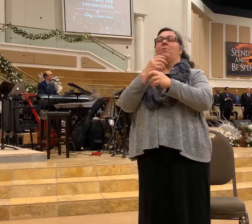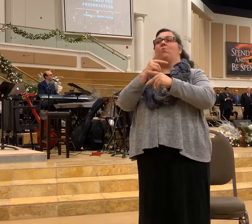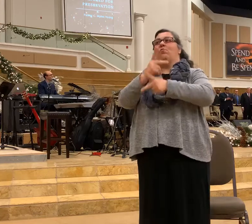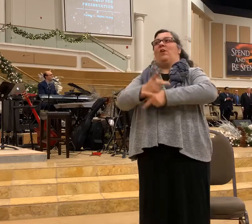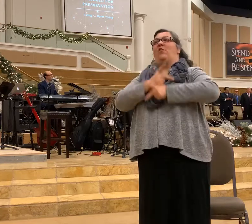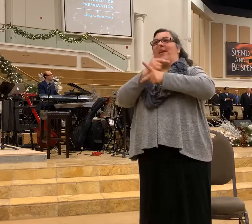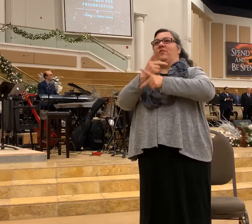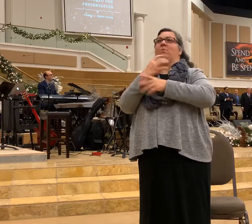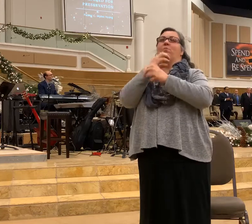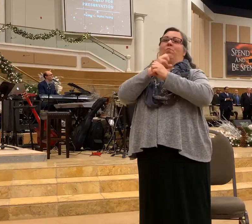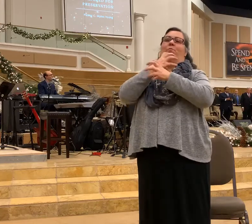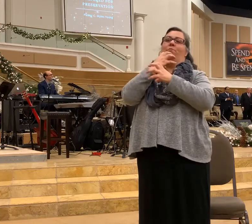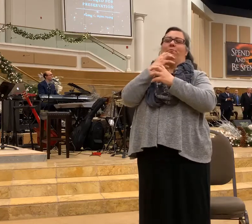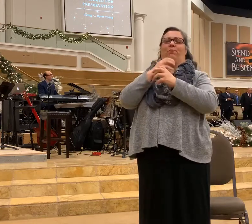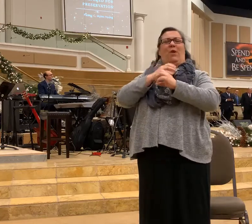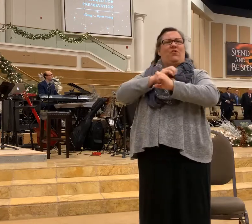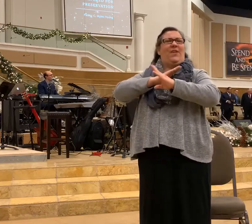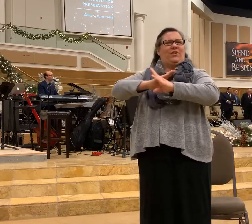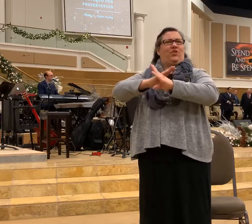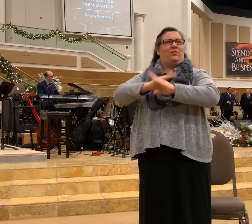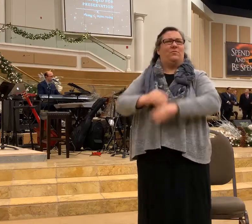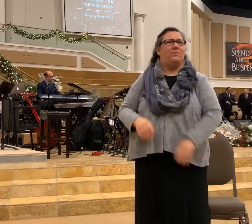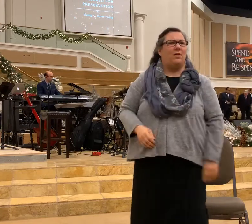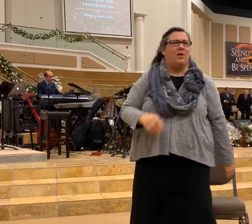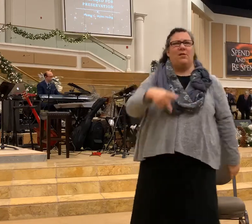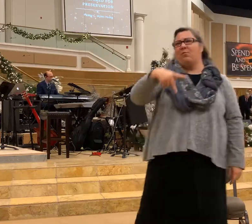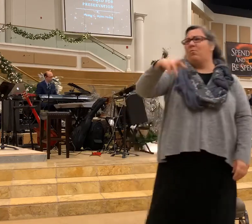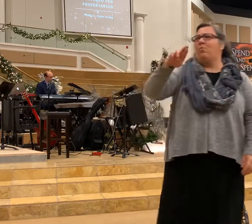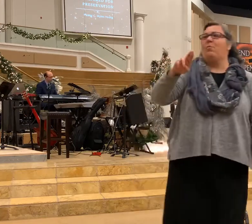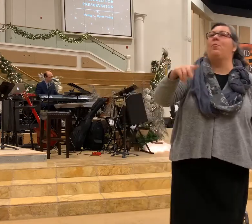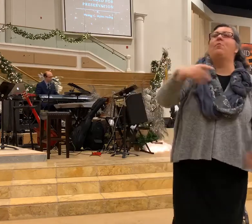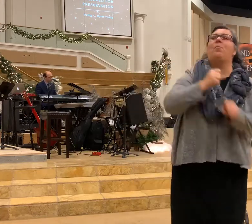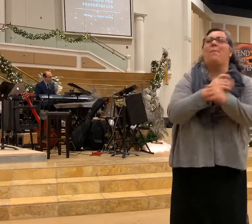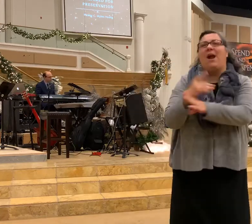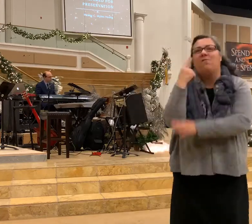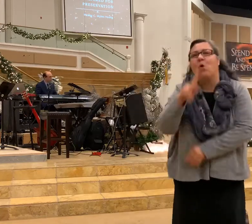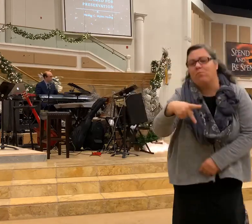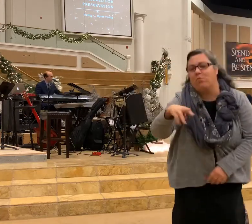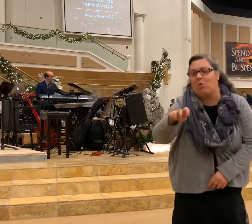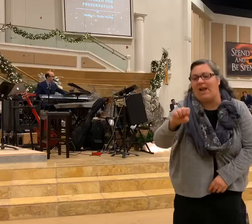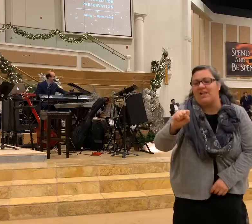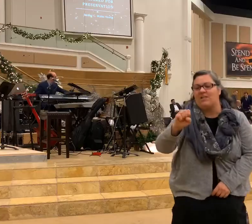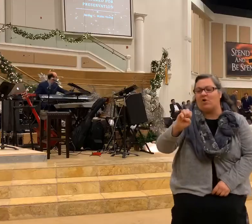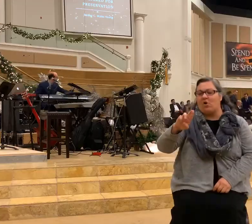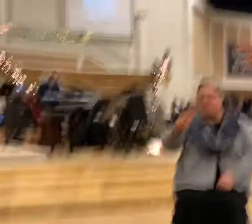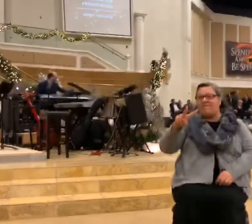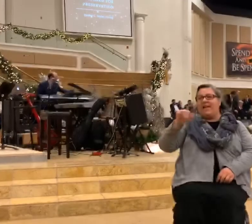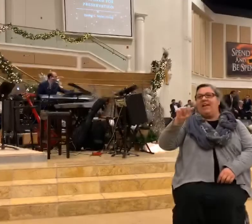Prepared for preservation. You may be seated. Give the Lord one more hand clap of praise.